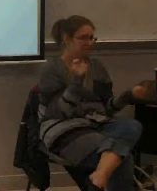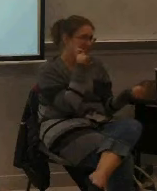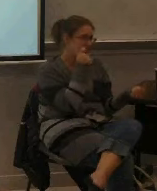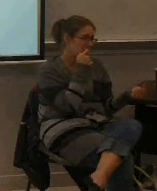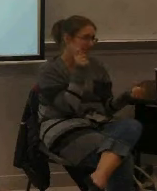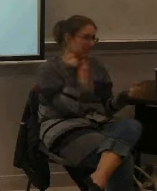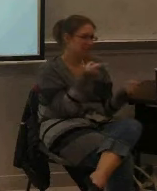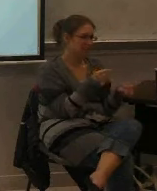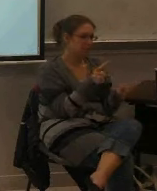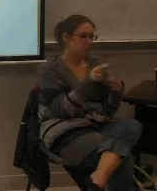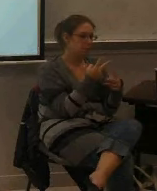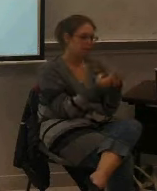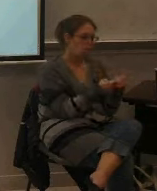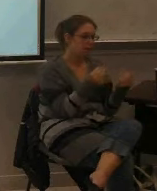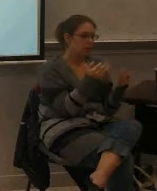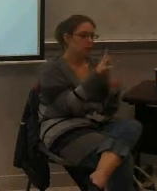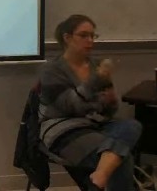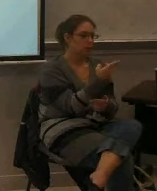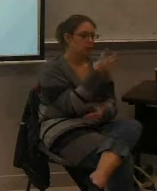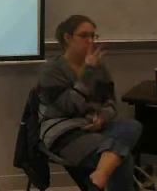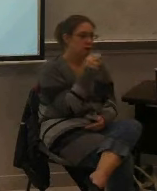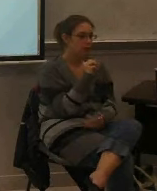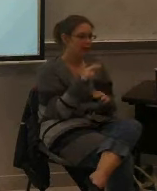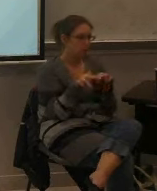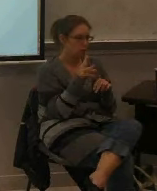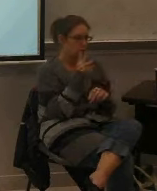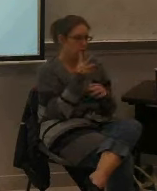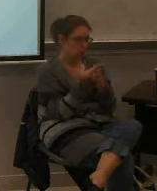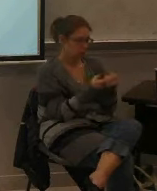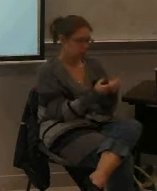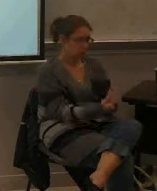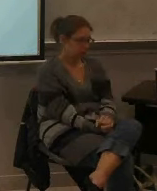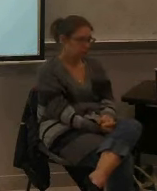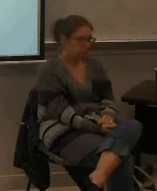So these occur in marine and fresh waters now that they know.